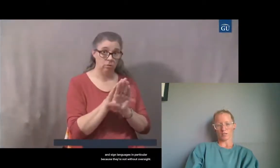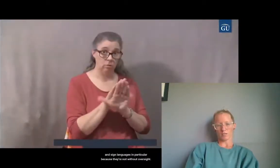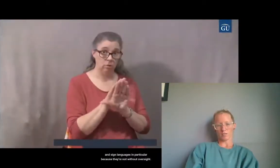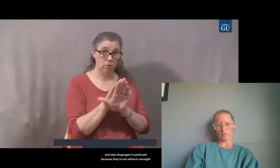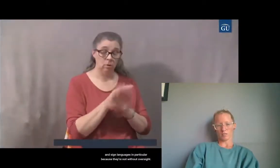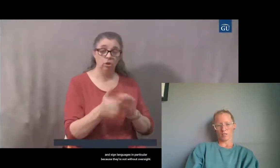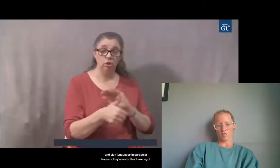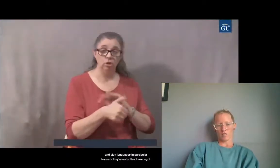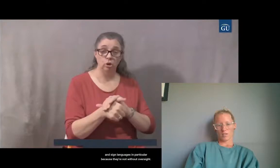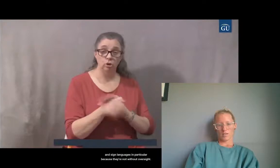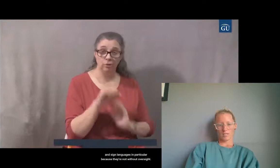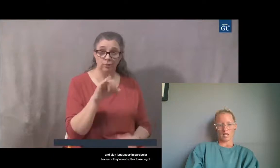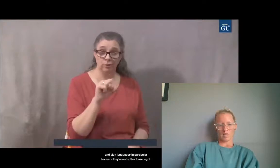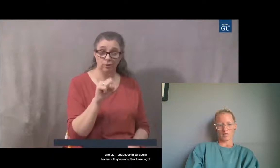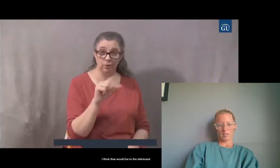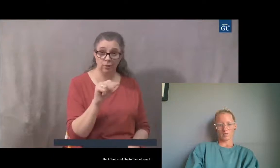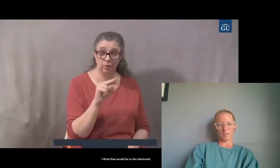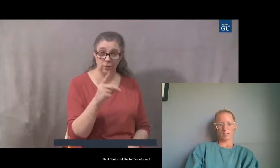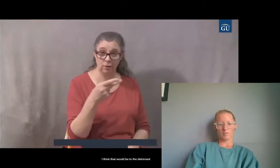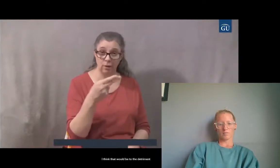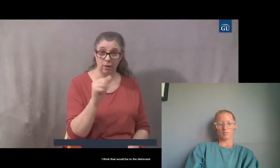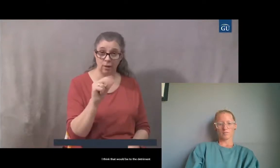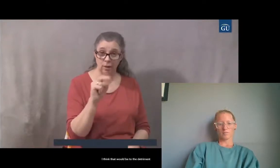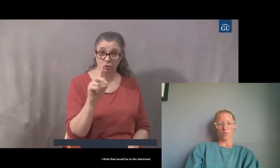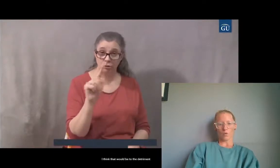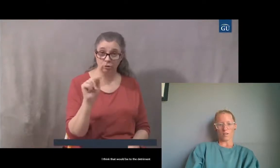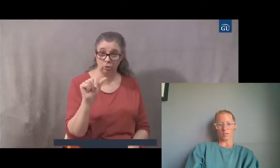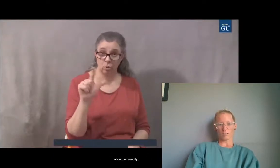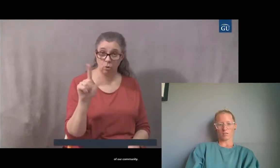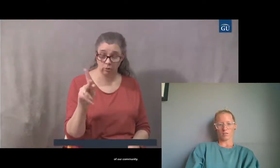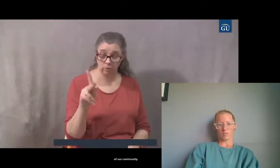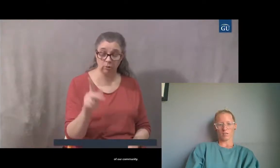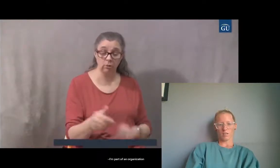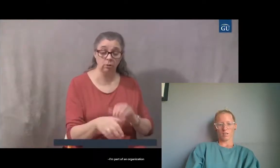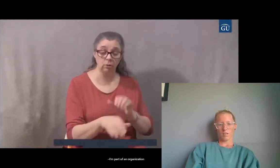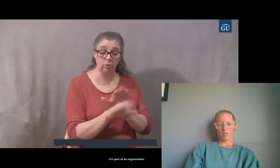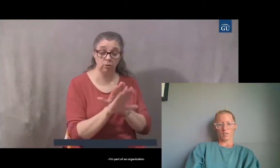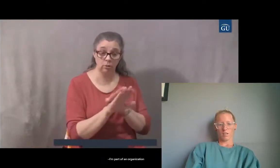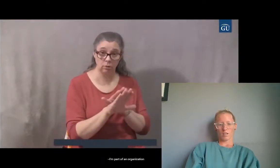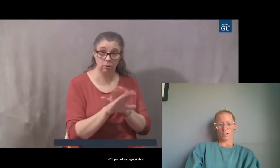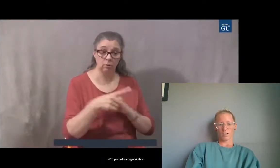different. The sign whale